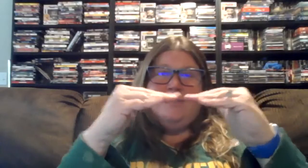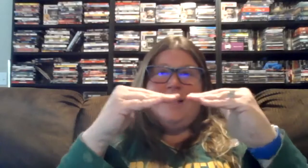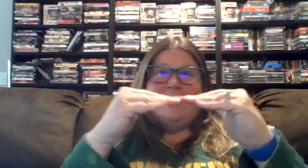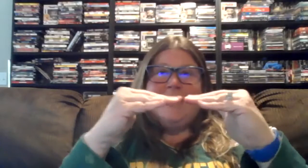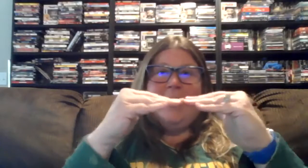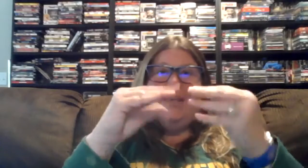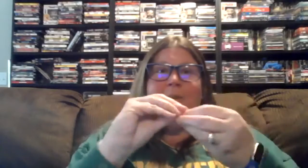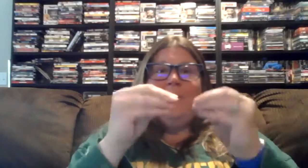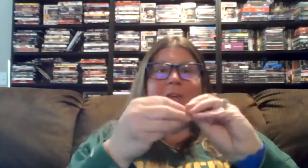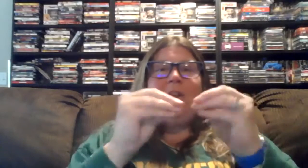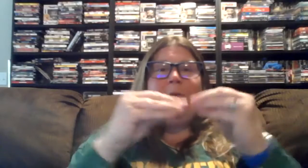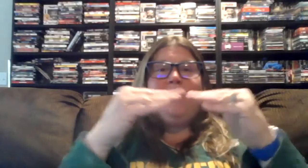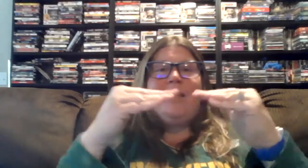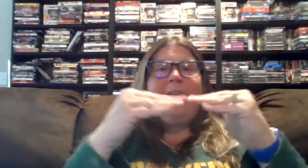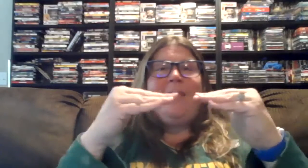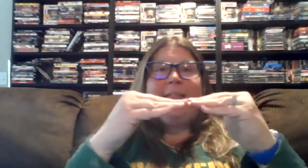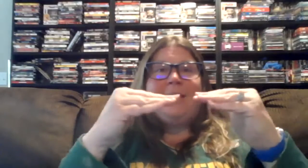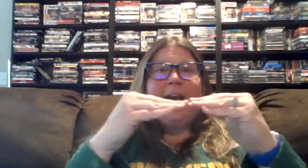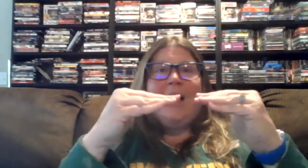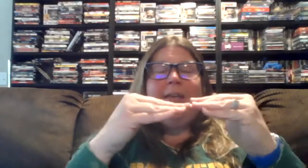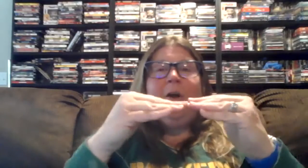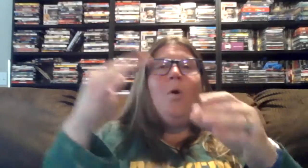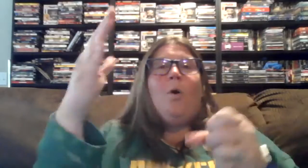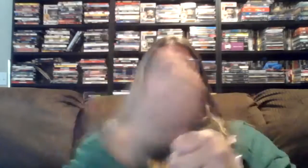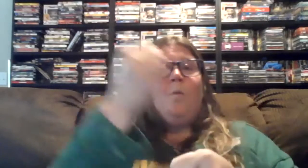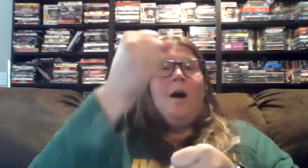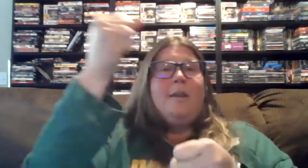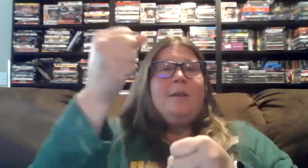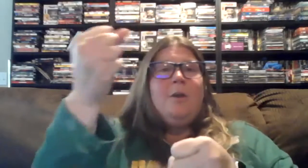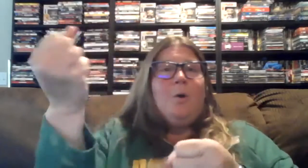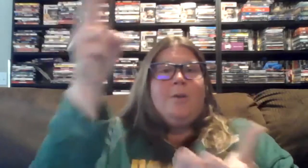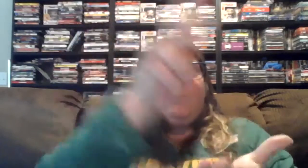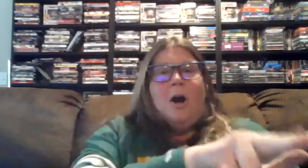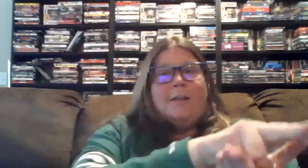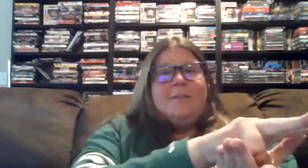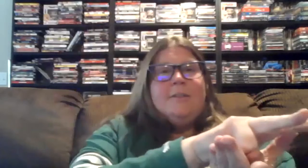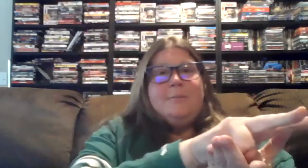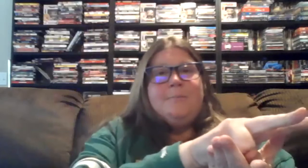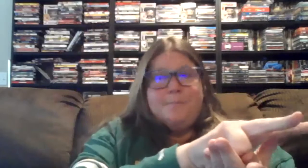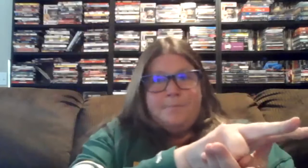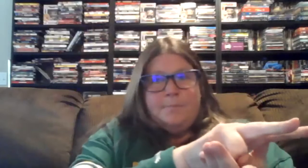So that's a tie. So if the numbers were even, that's a tie. Or you won or you lost.